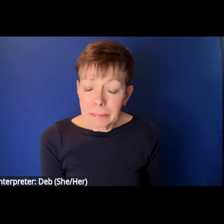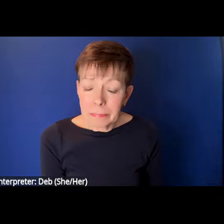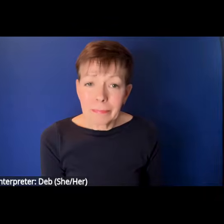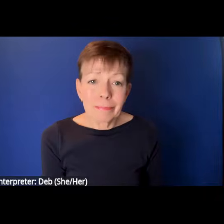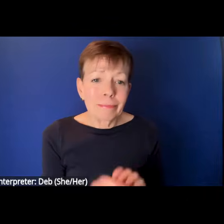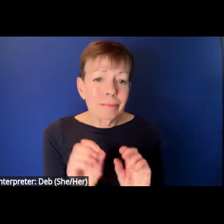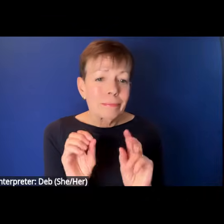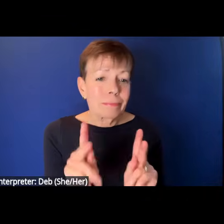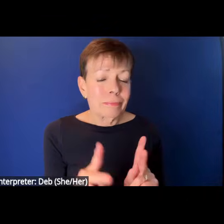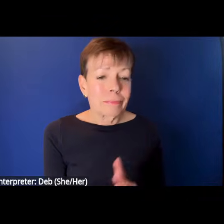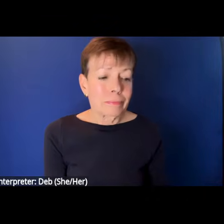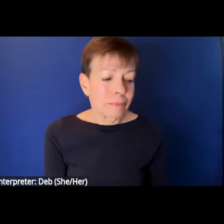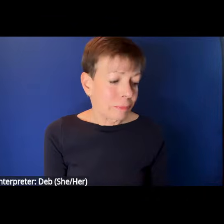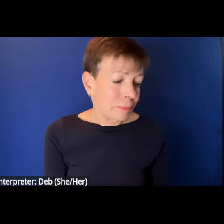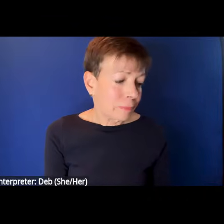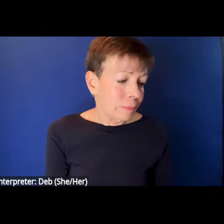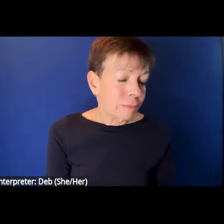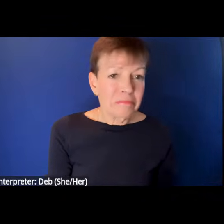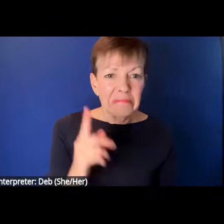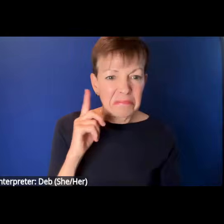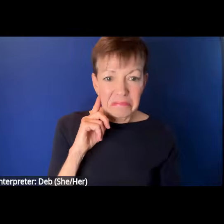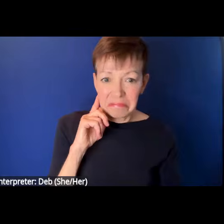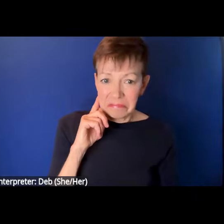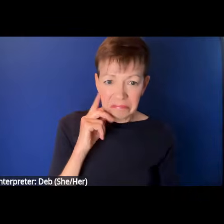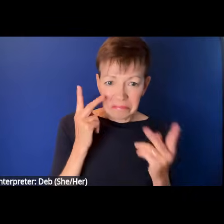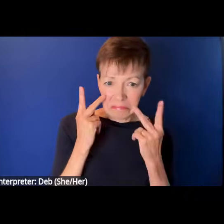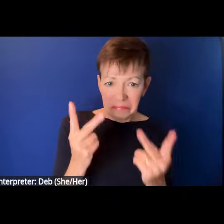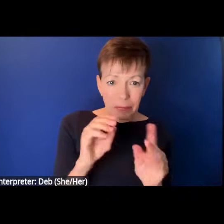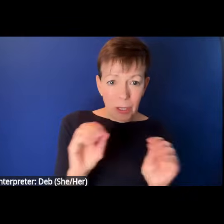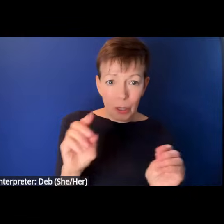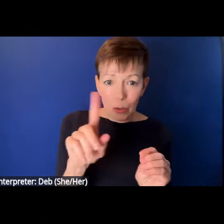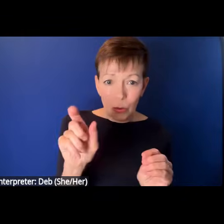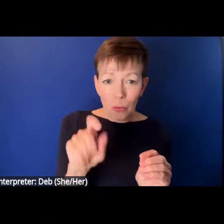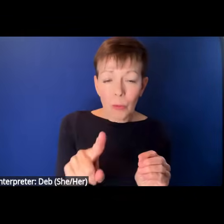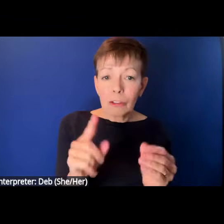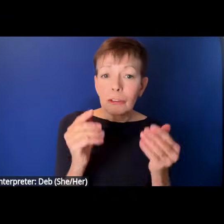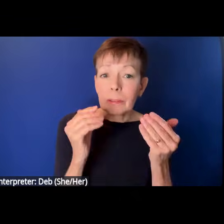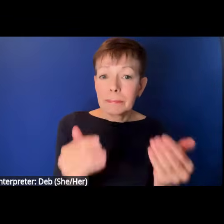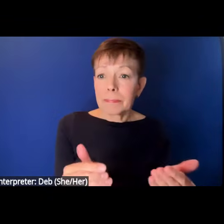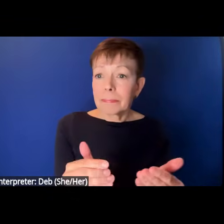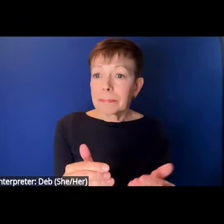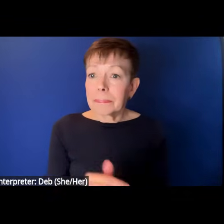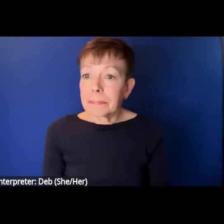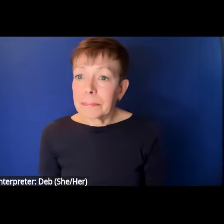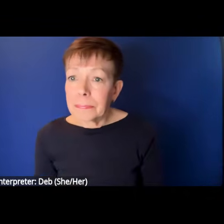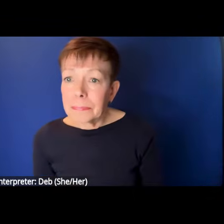Okay. Not seeing any questions, I'm going to move us forward. So under D1A is the